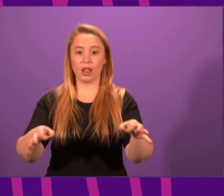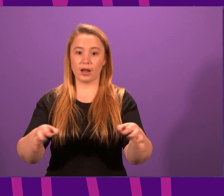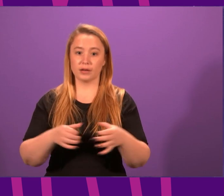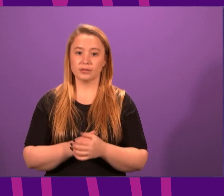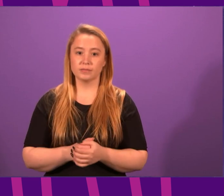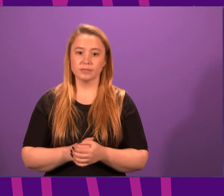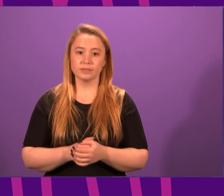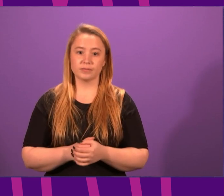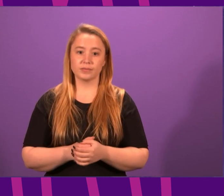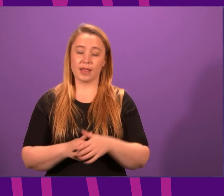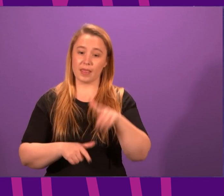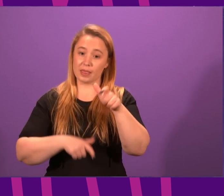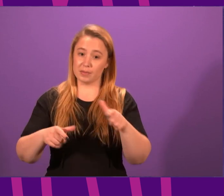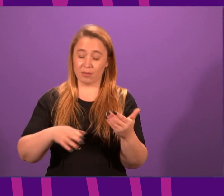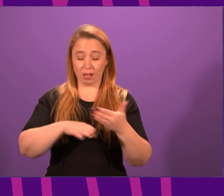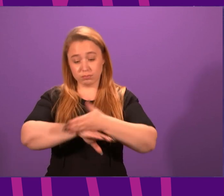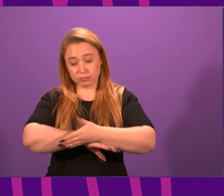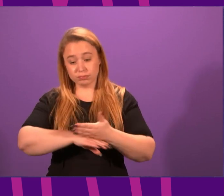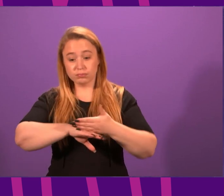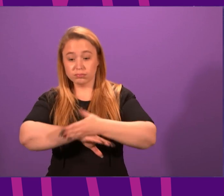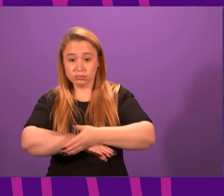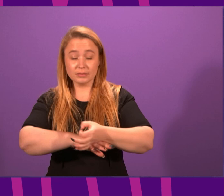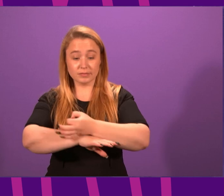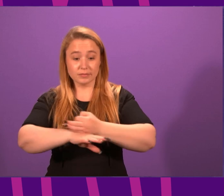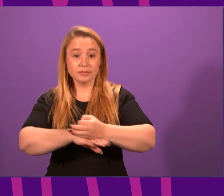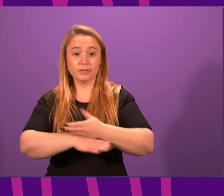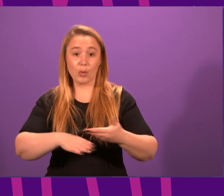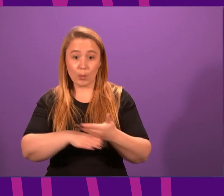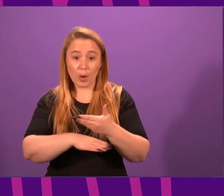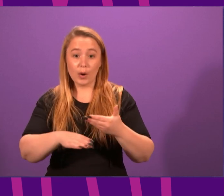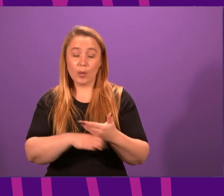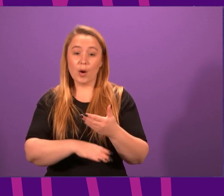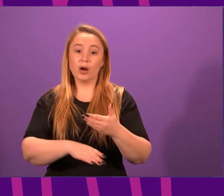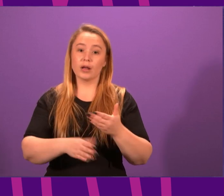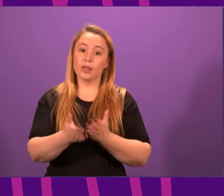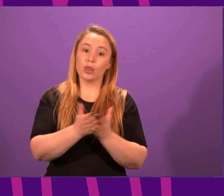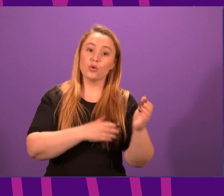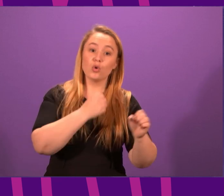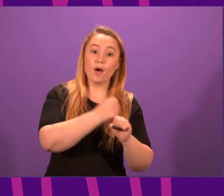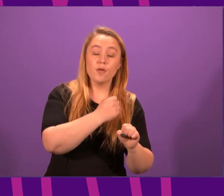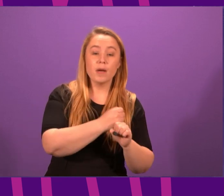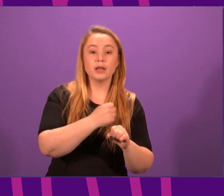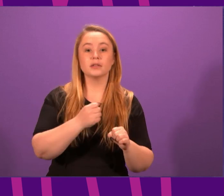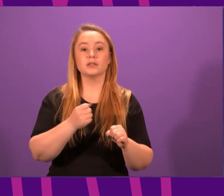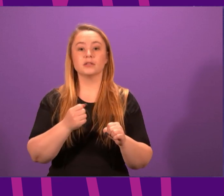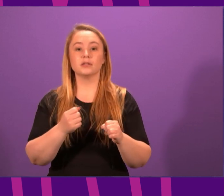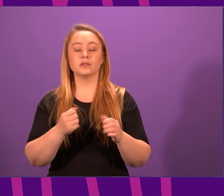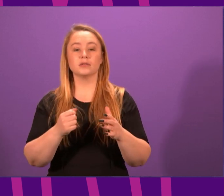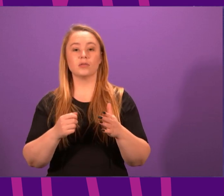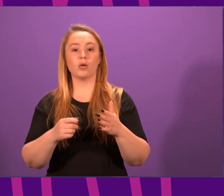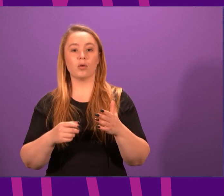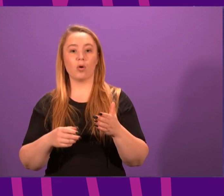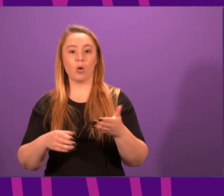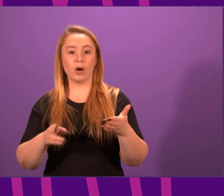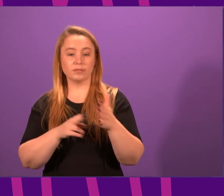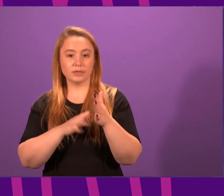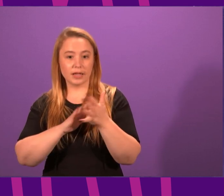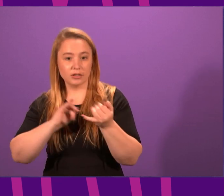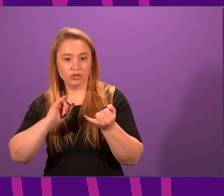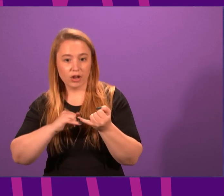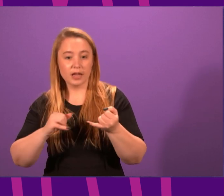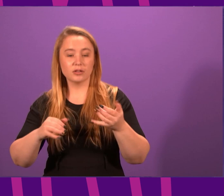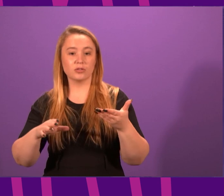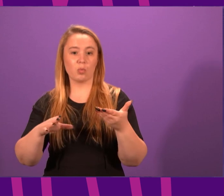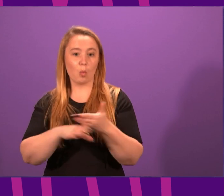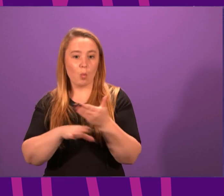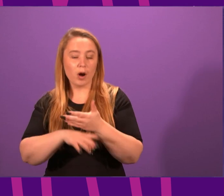all those that are working round the clock to try and beat this virus, whether that be in government officials or those on the front line, and by